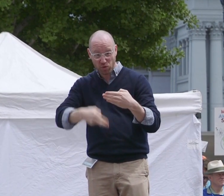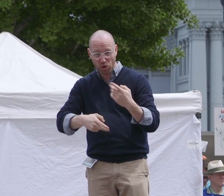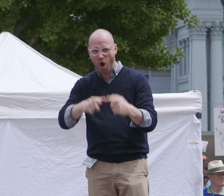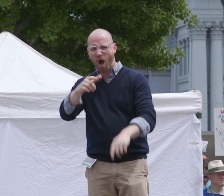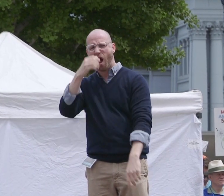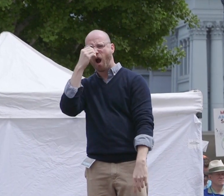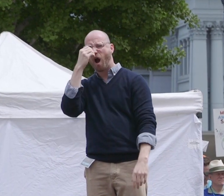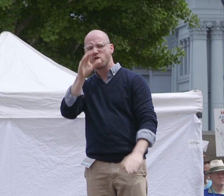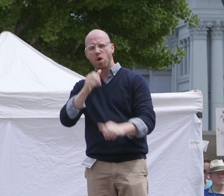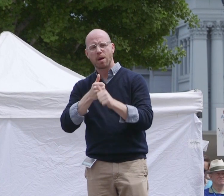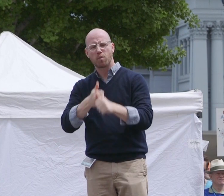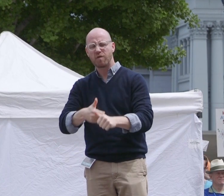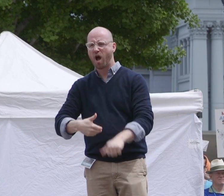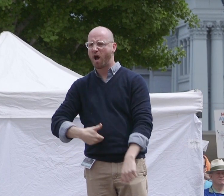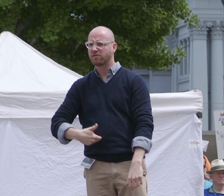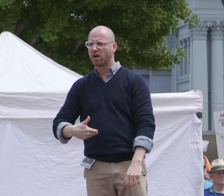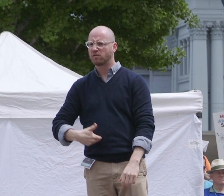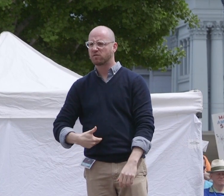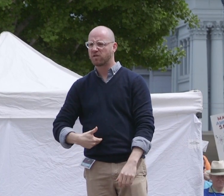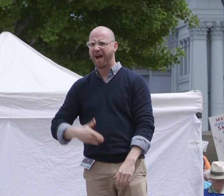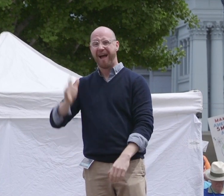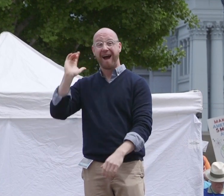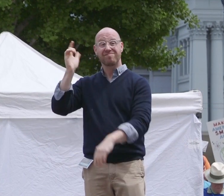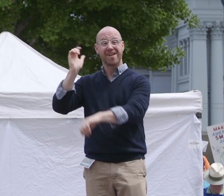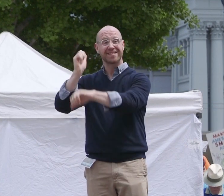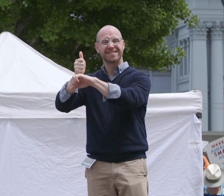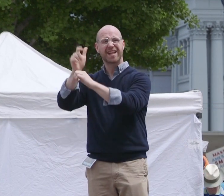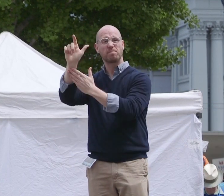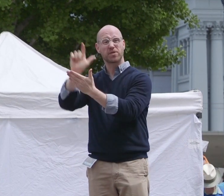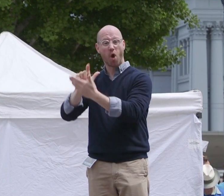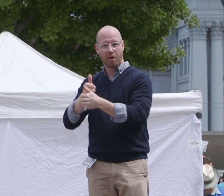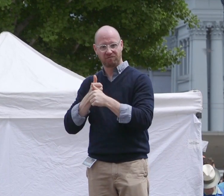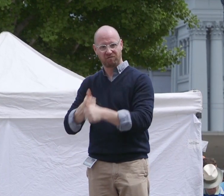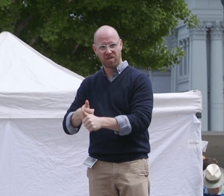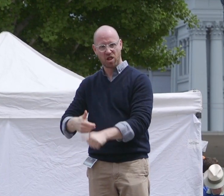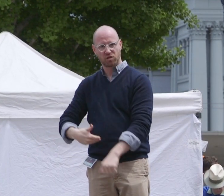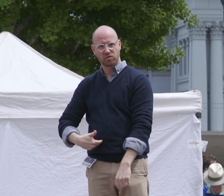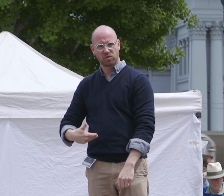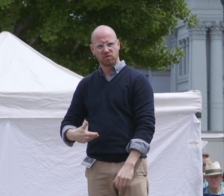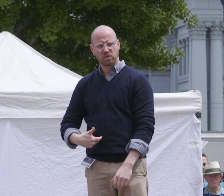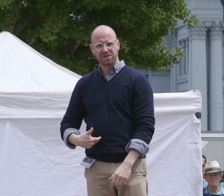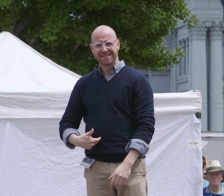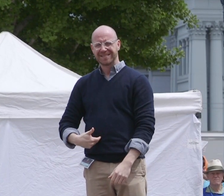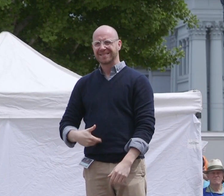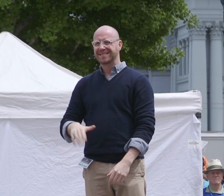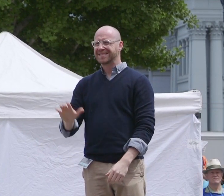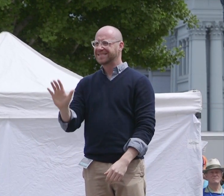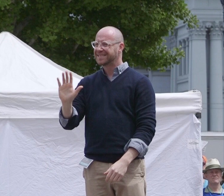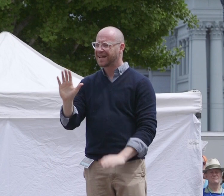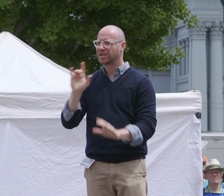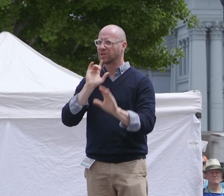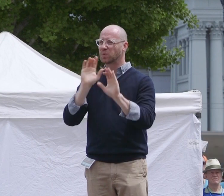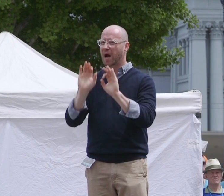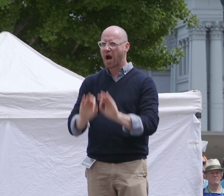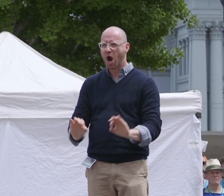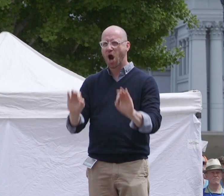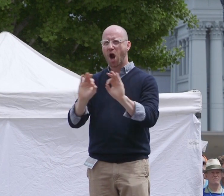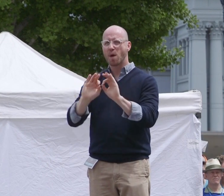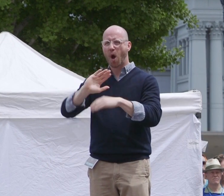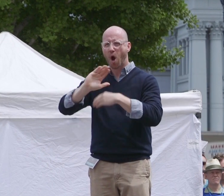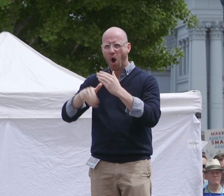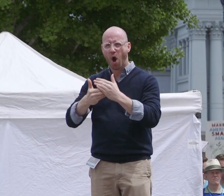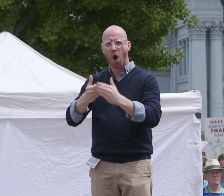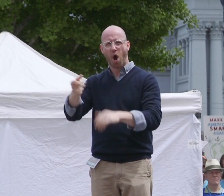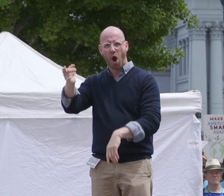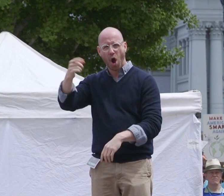policies we make based upon those conclusions. It is imperative that each one of us confront